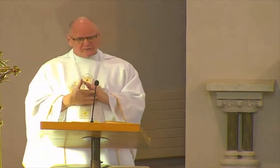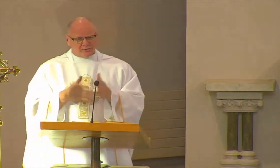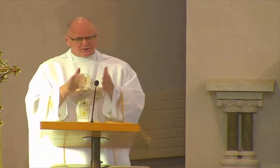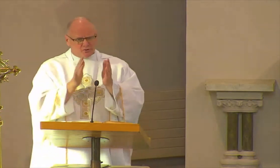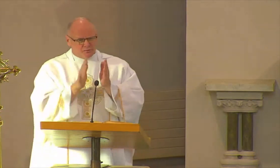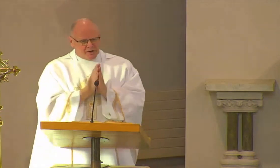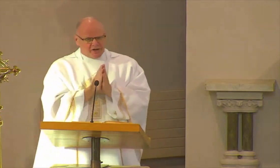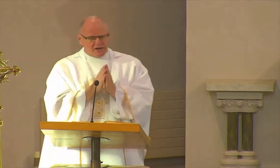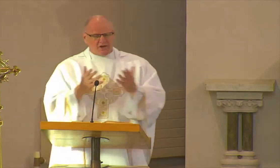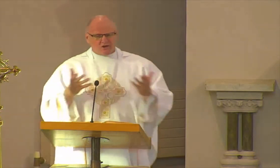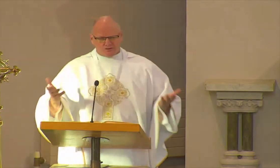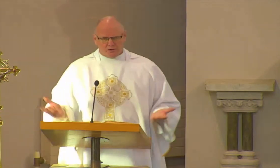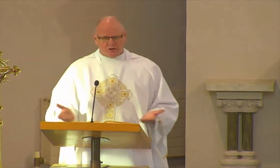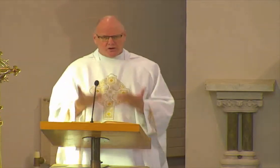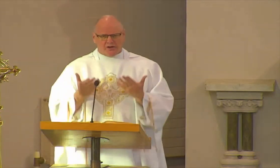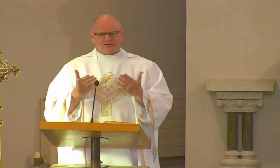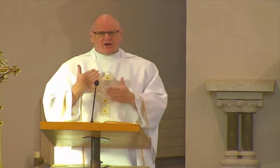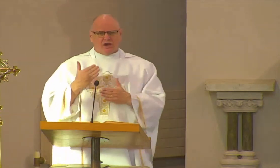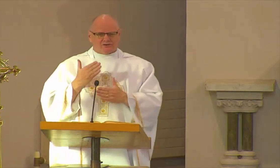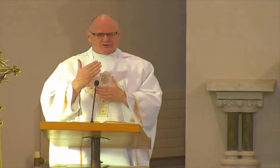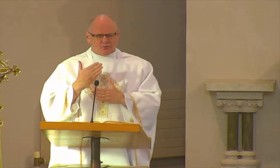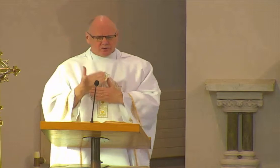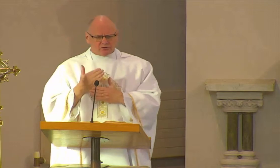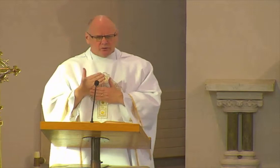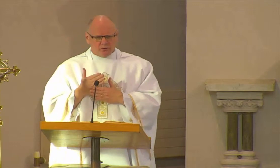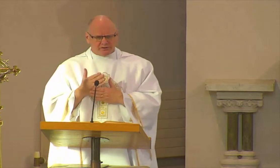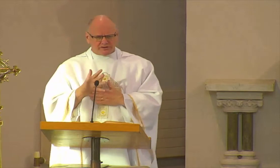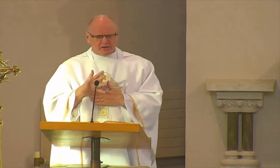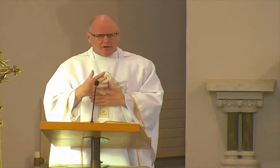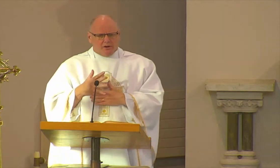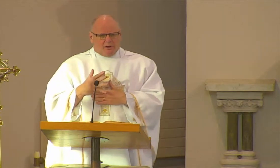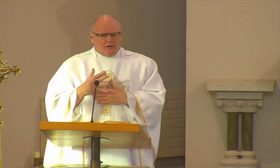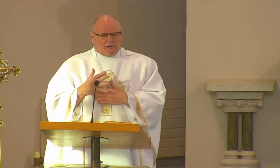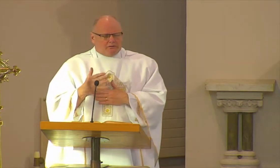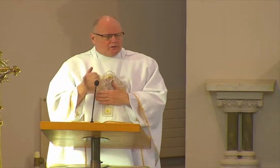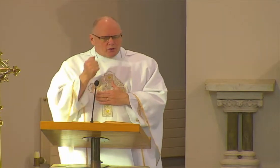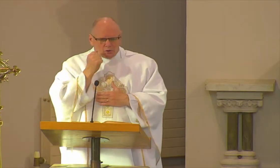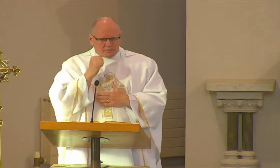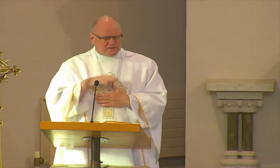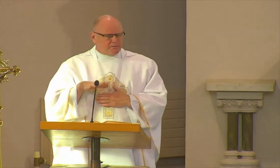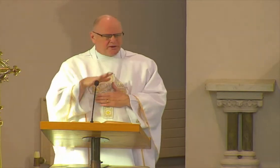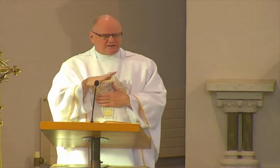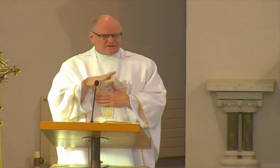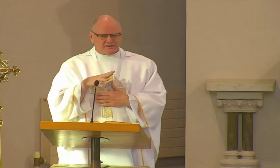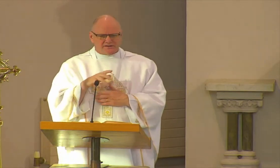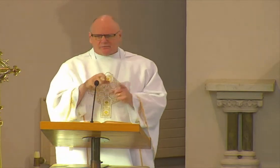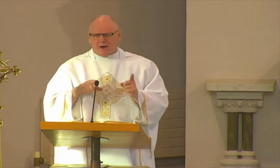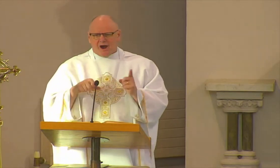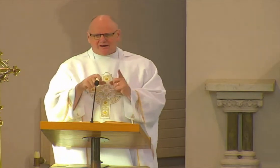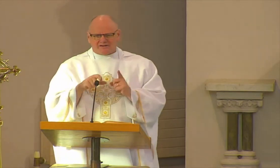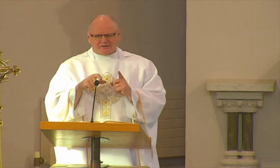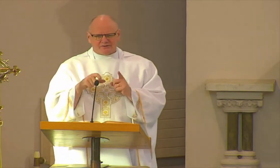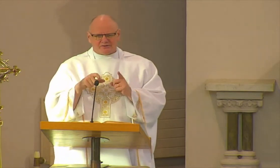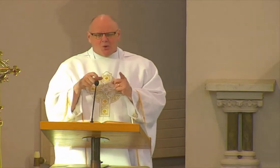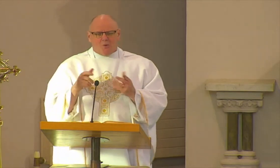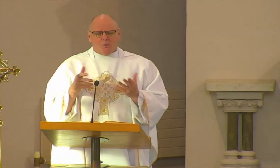to pray, to encourage, and to work towards the homes and places and parishes